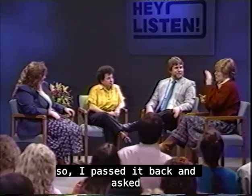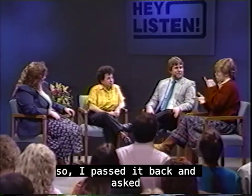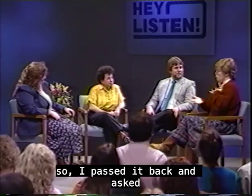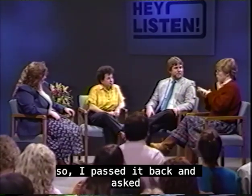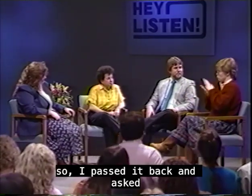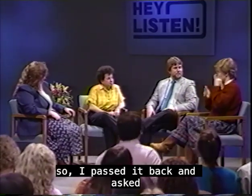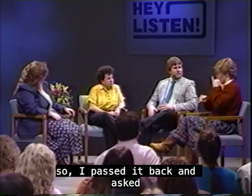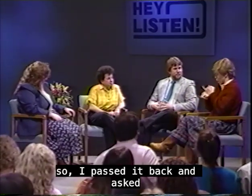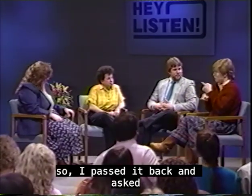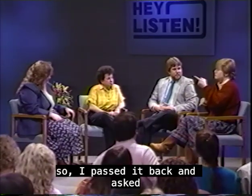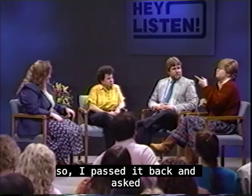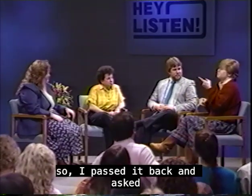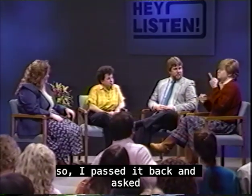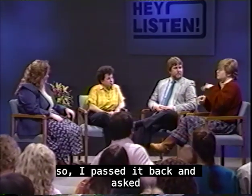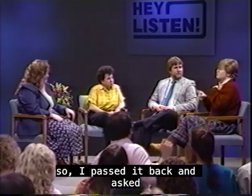So I passed it back and asked if they could read.